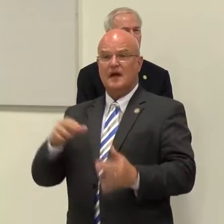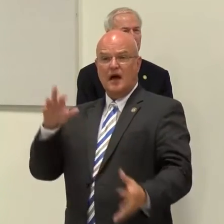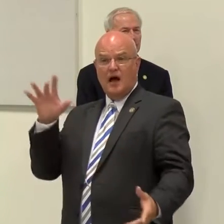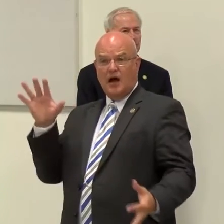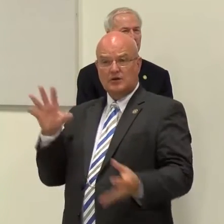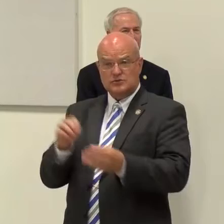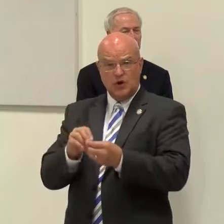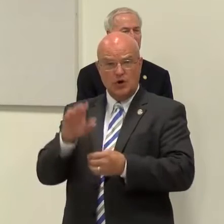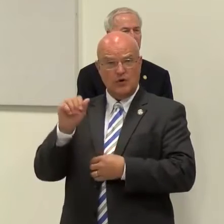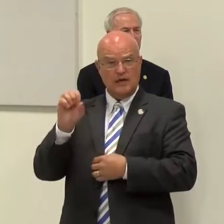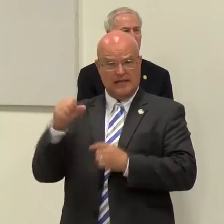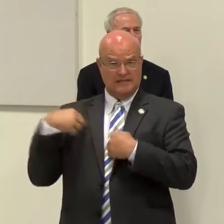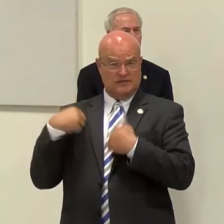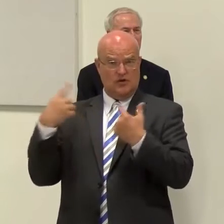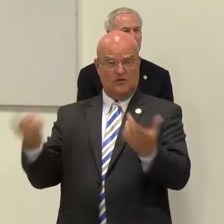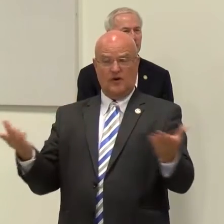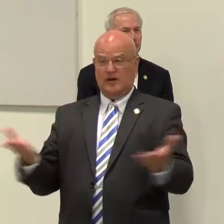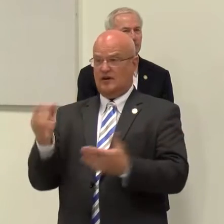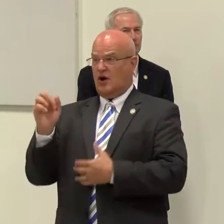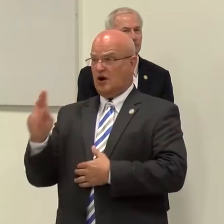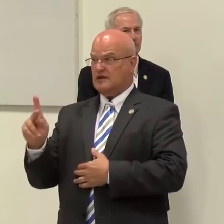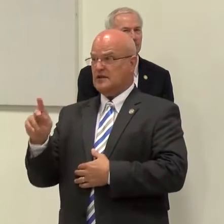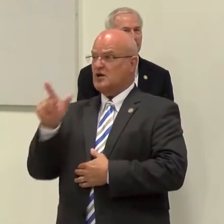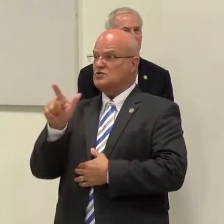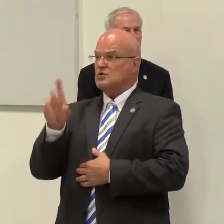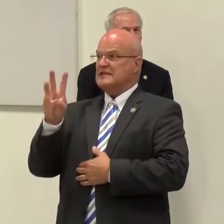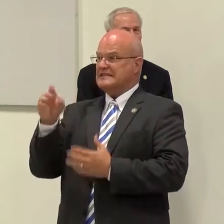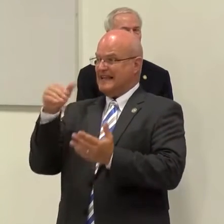total cases so far in Arkansas have been